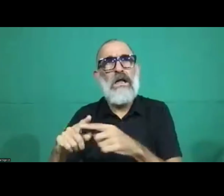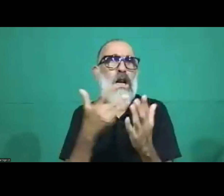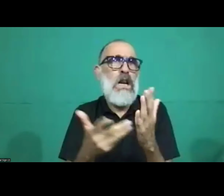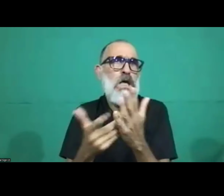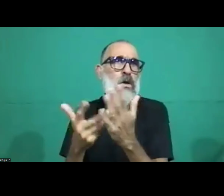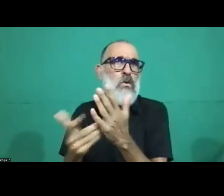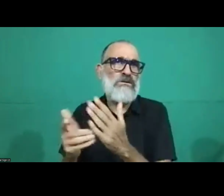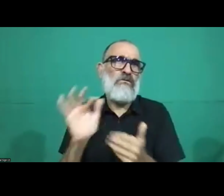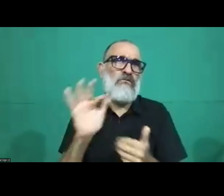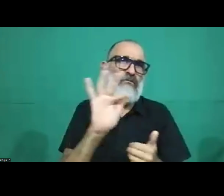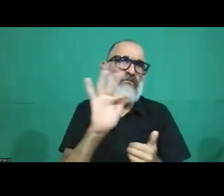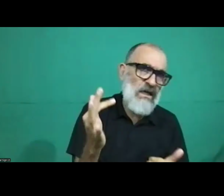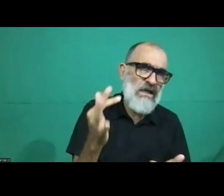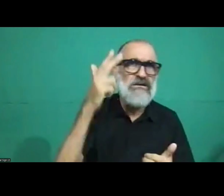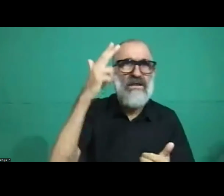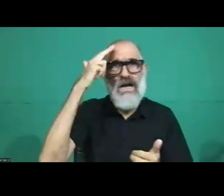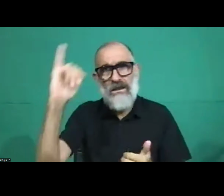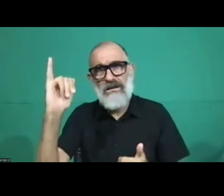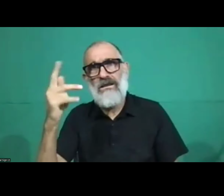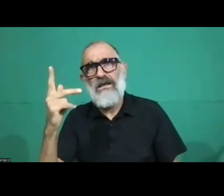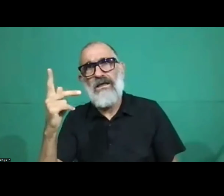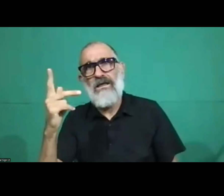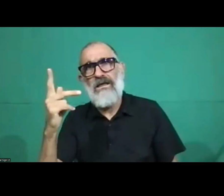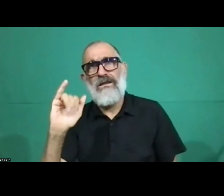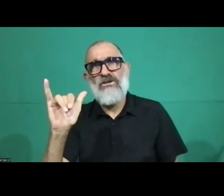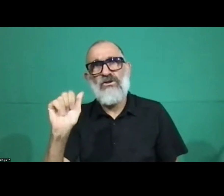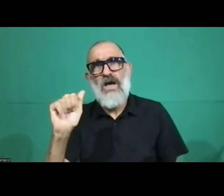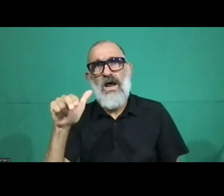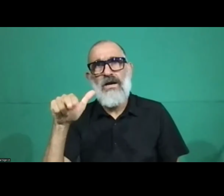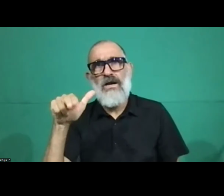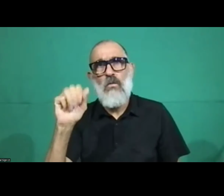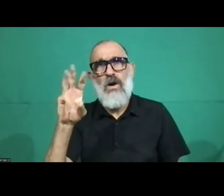If you are going to speak, please identify yourself before speaking.